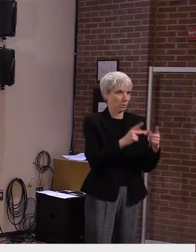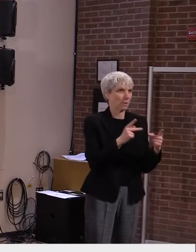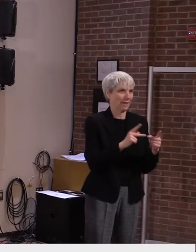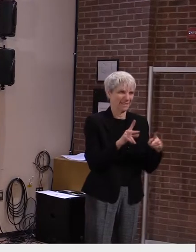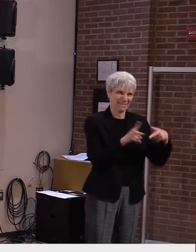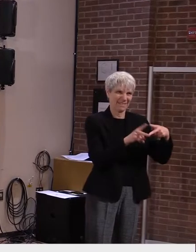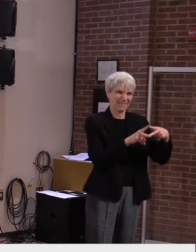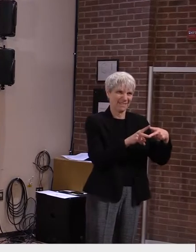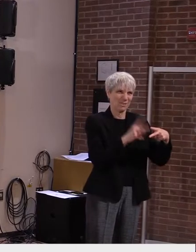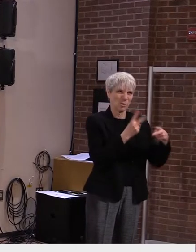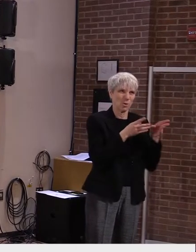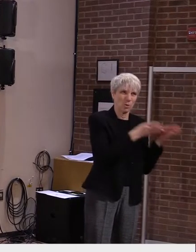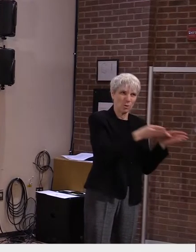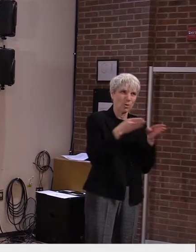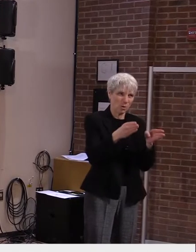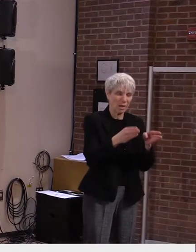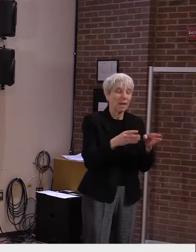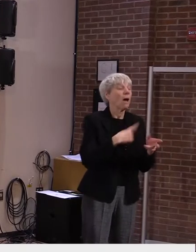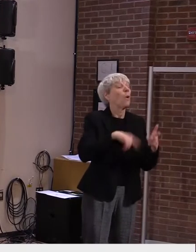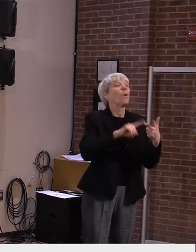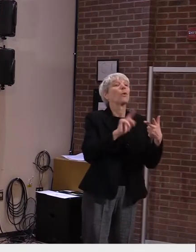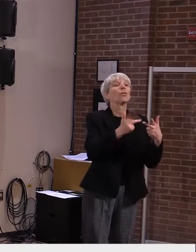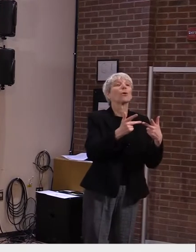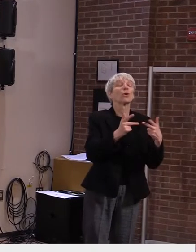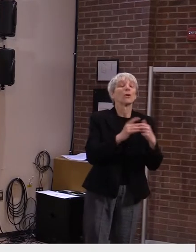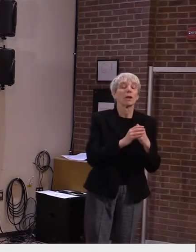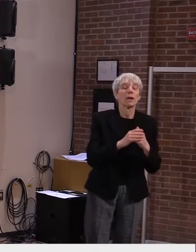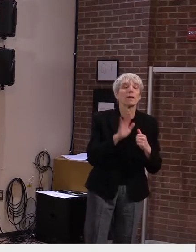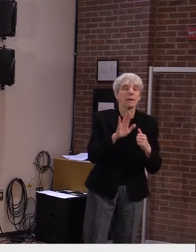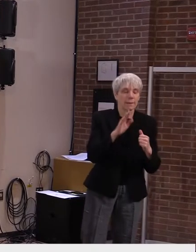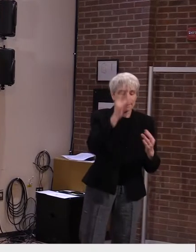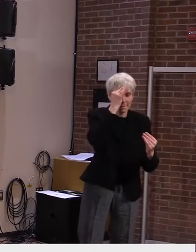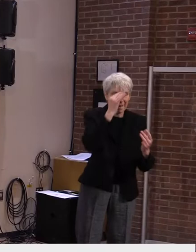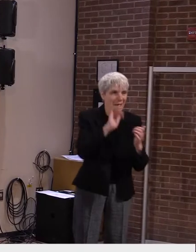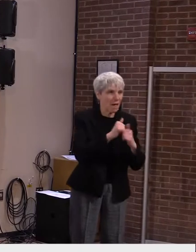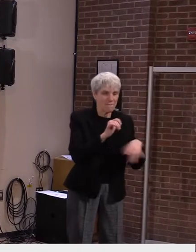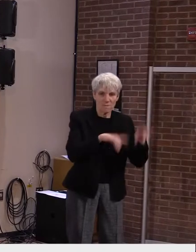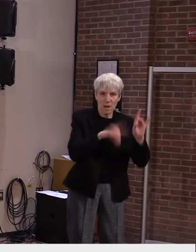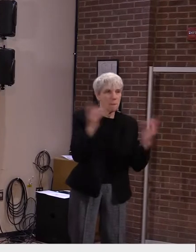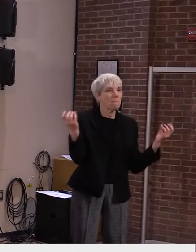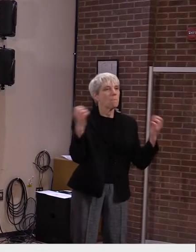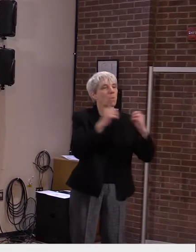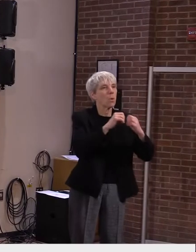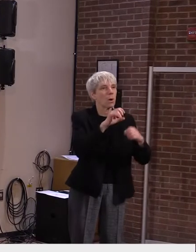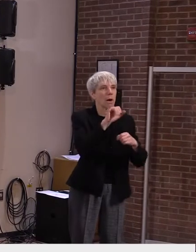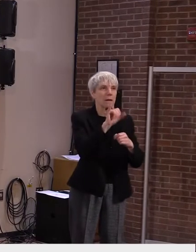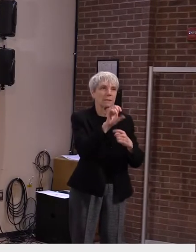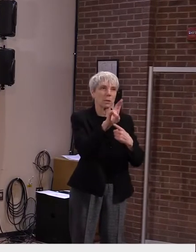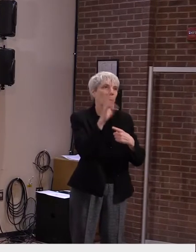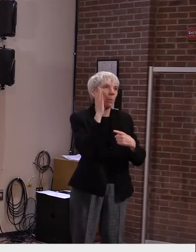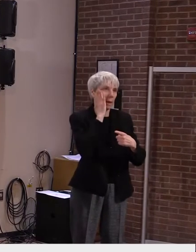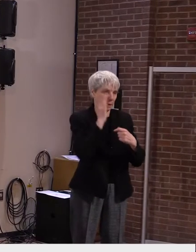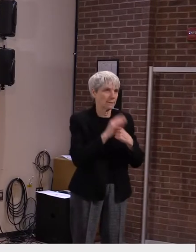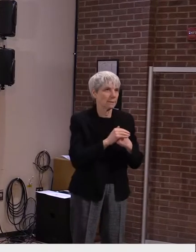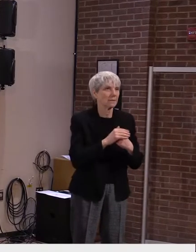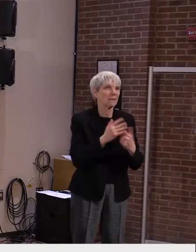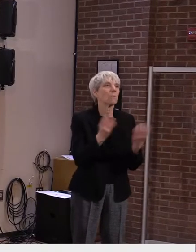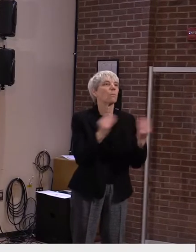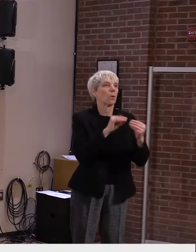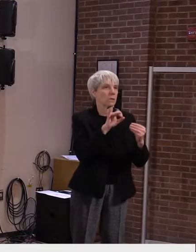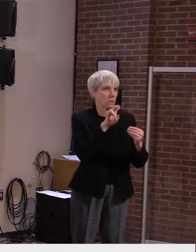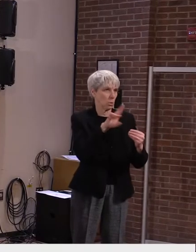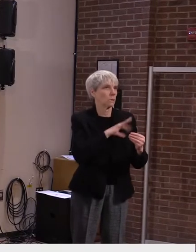into the hospitals. And thirdly is to expand capacity, particularly ICU capacity. And we've been talking about